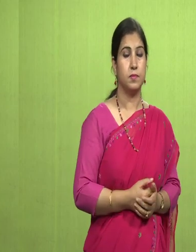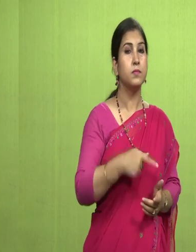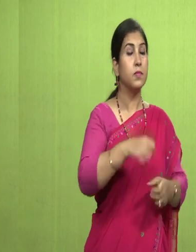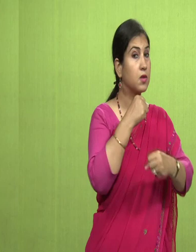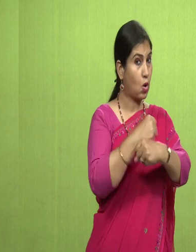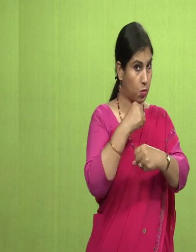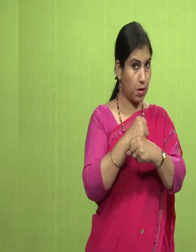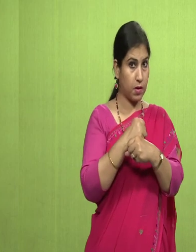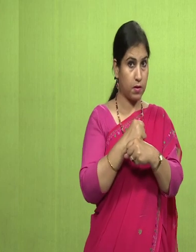government,